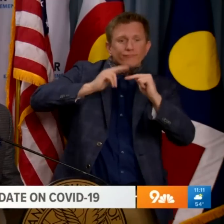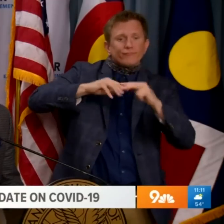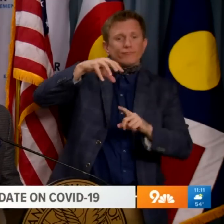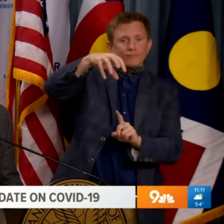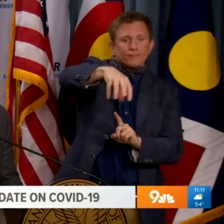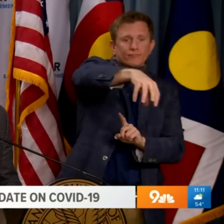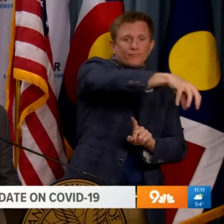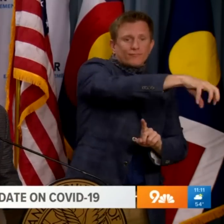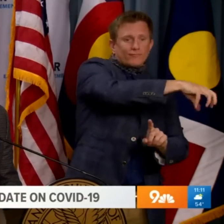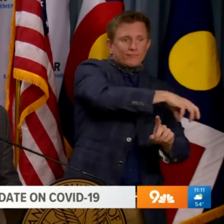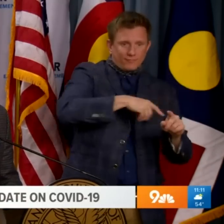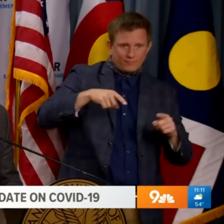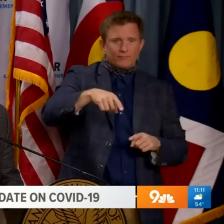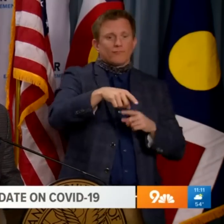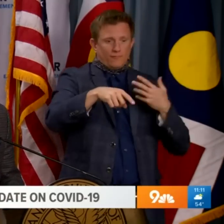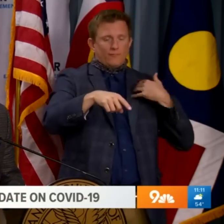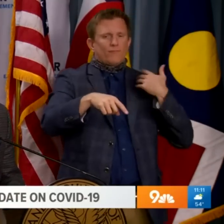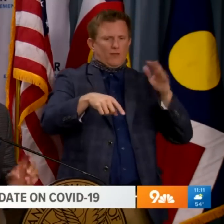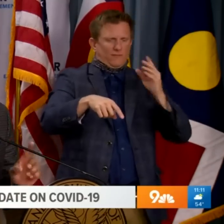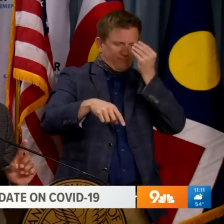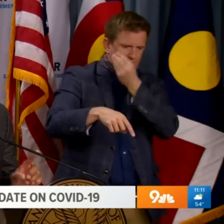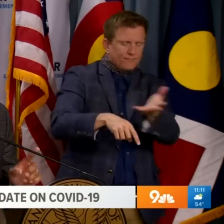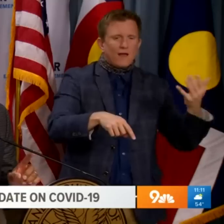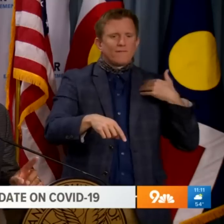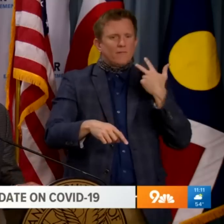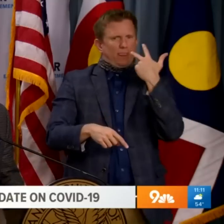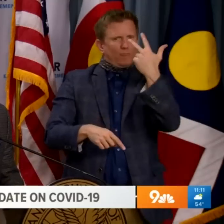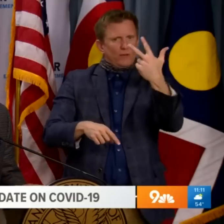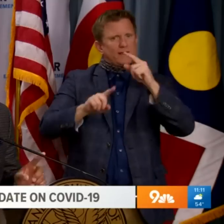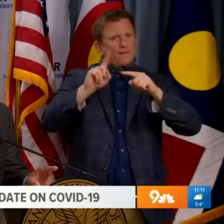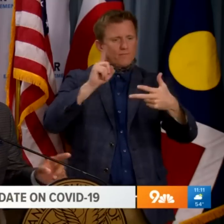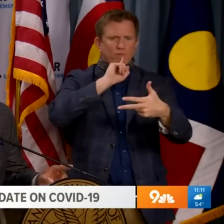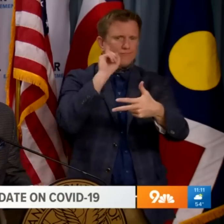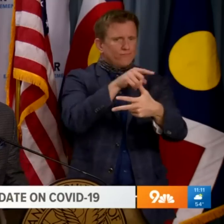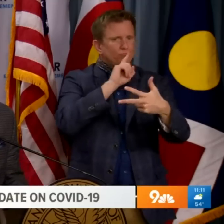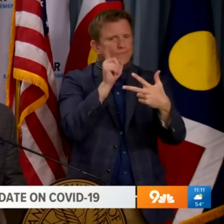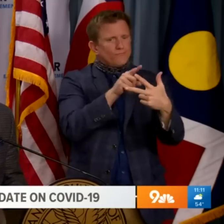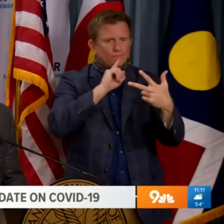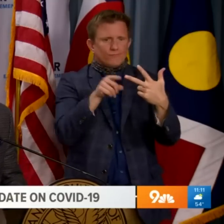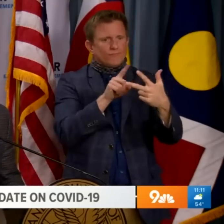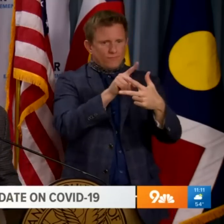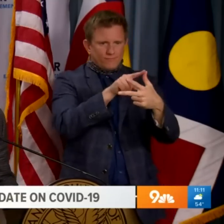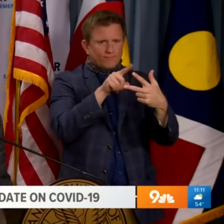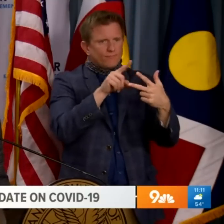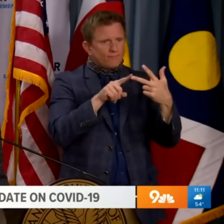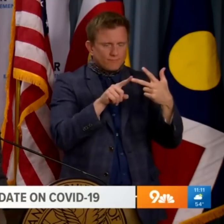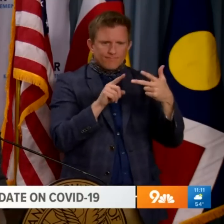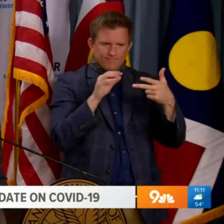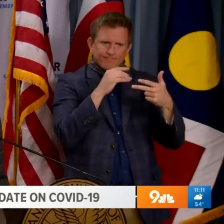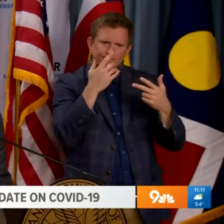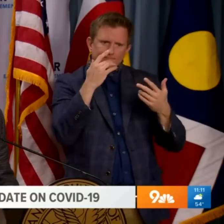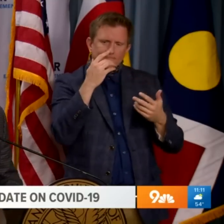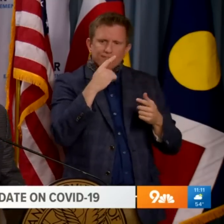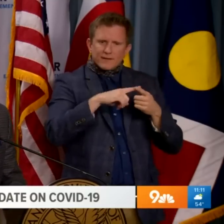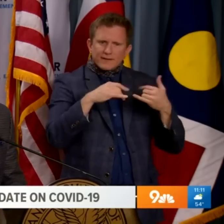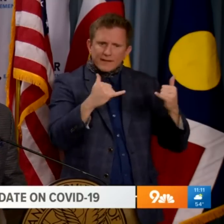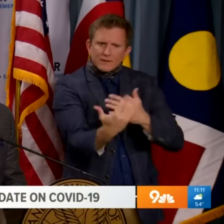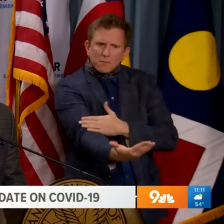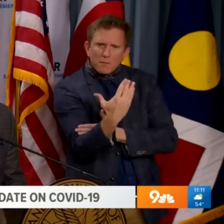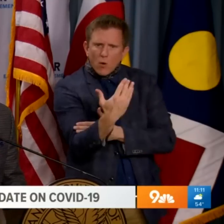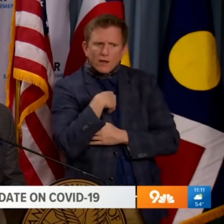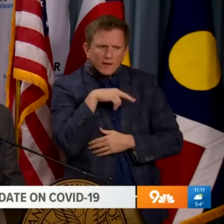support for long care facilities. Over the last 2 months, we have issued all 118 facilities in Denver at least three